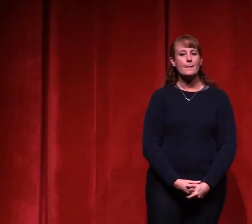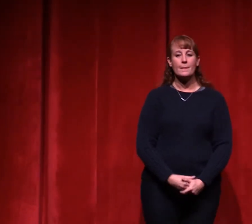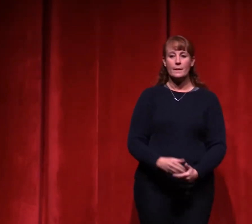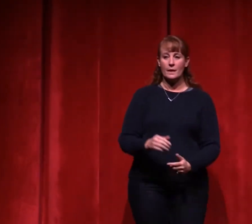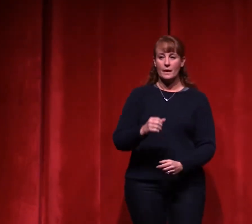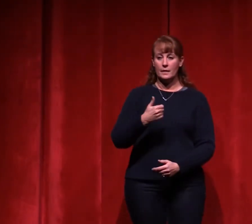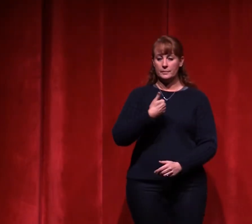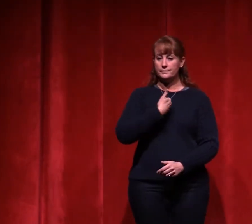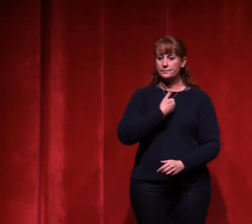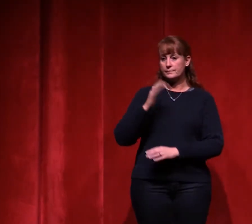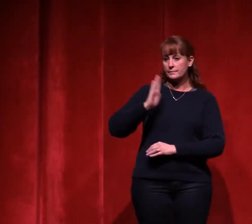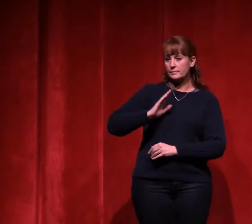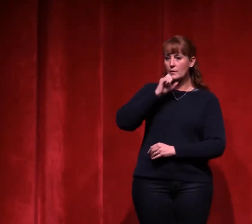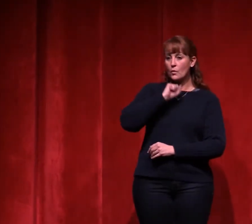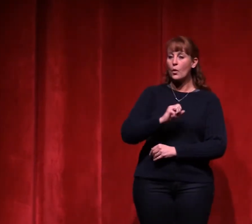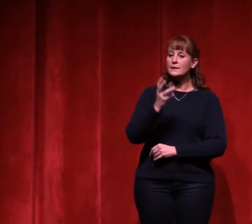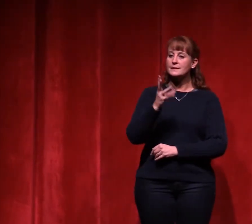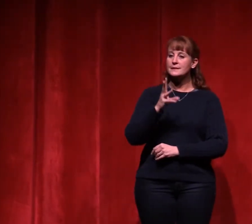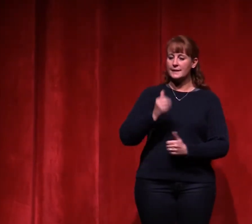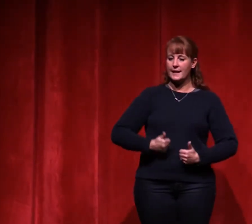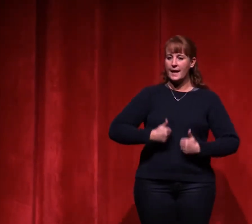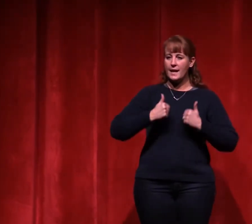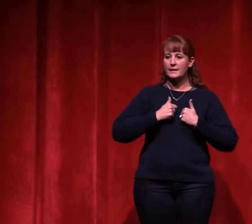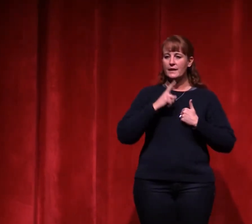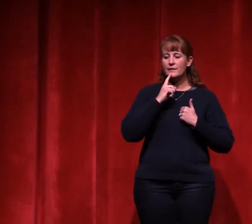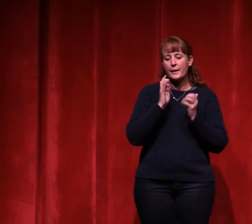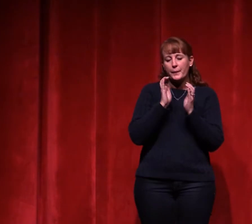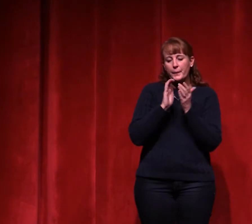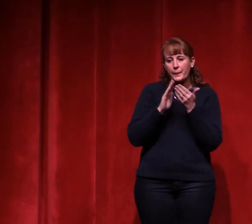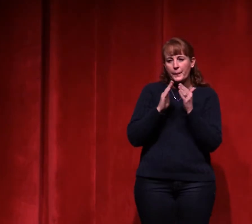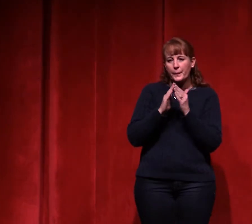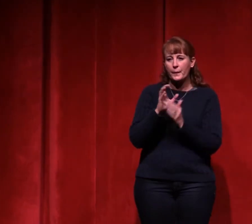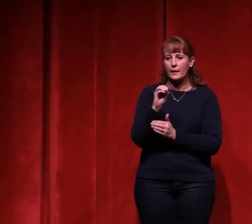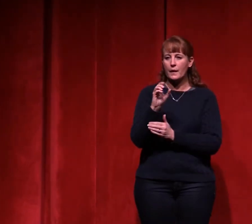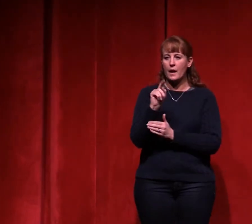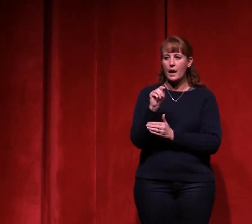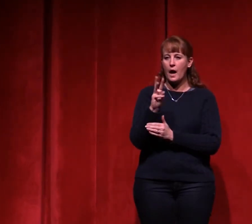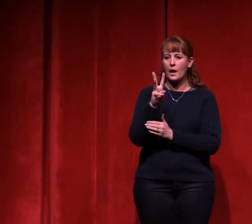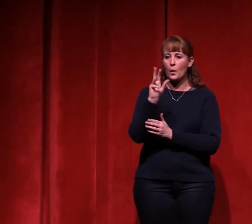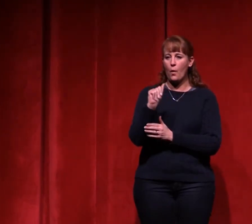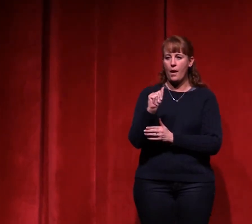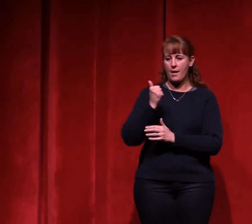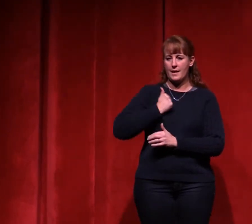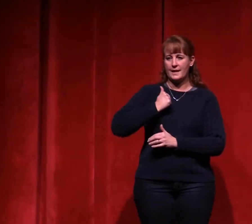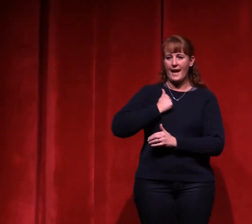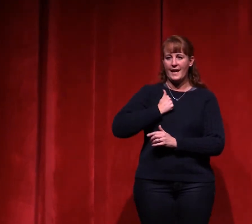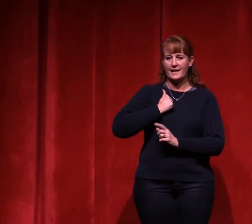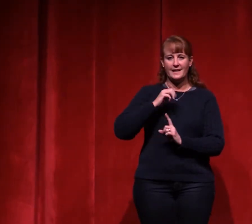When I was 16 years old, I lived in the sleepy suburbs of Ottawa, Canada's capital.